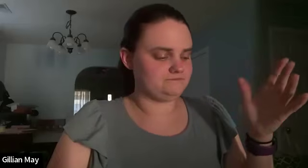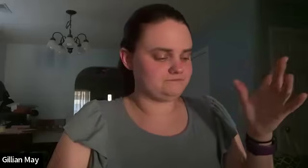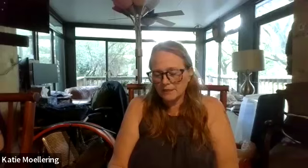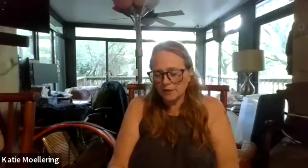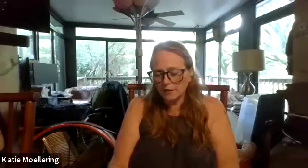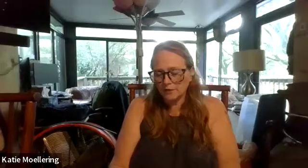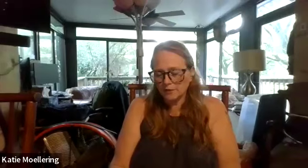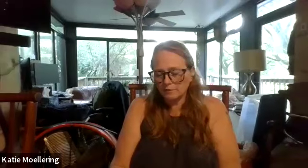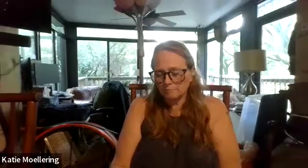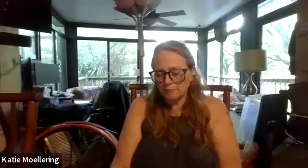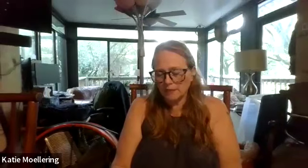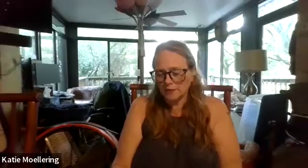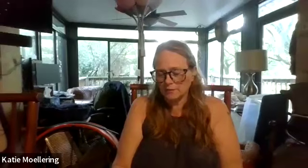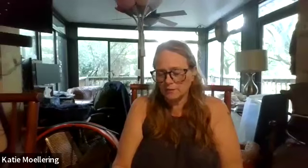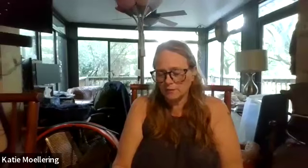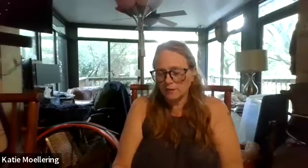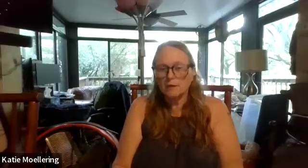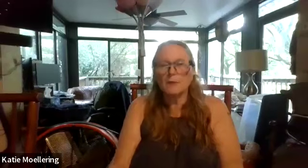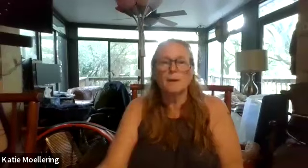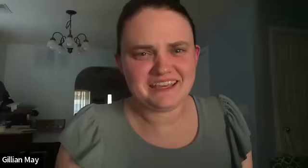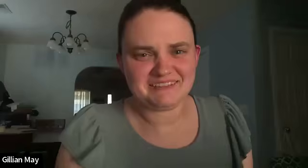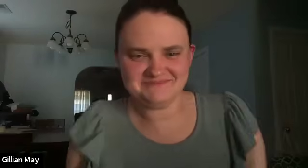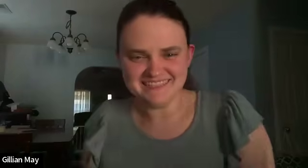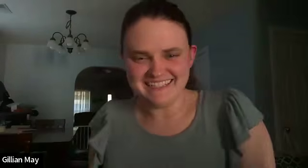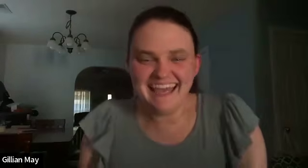In ASL, hang on. I'm making notes. Miss Katie, you're talking.